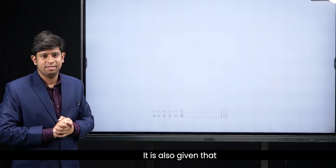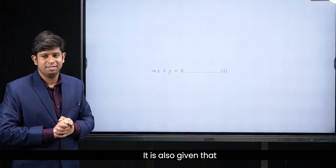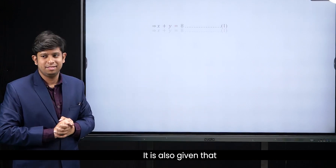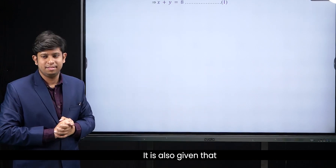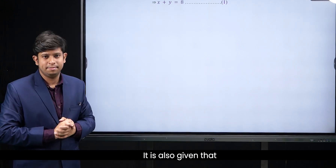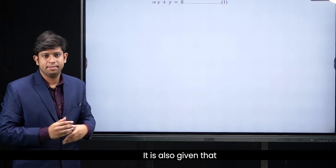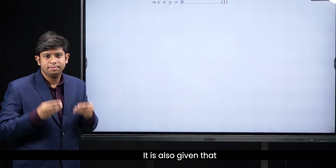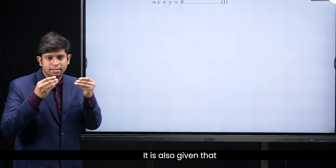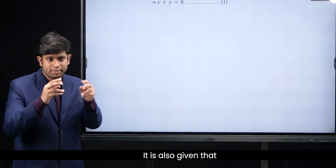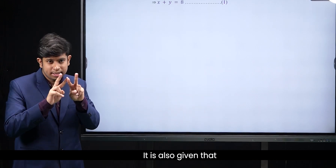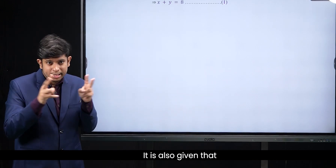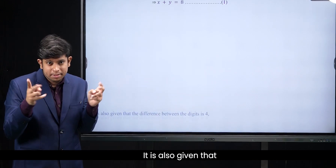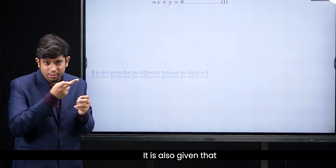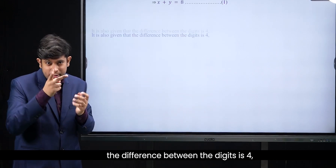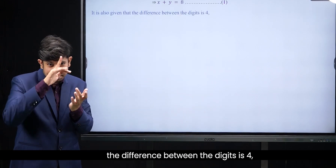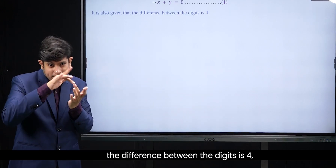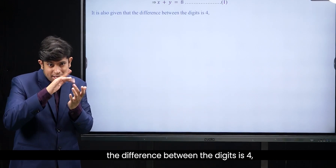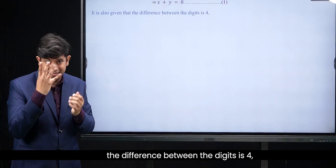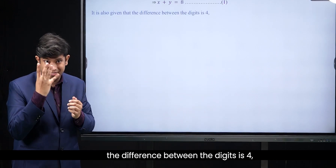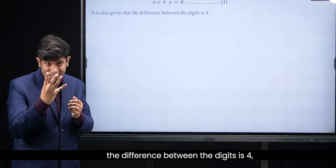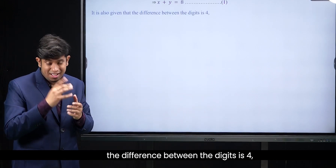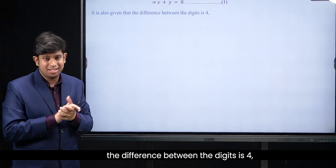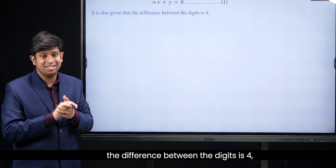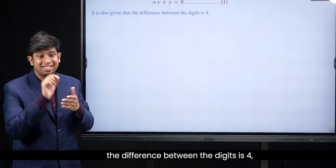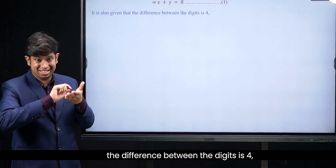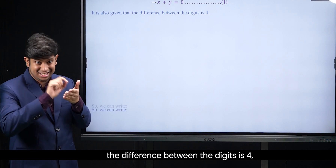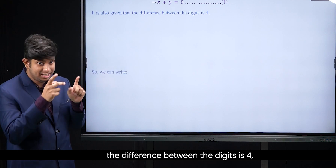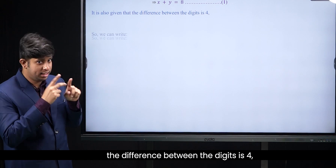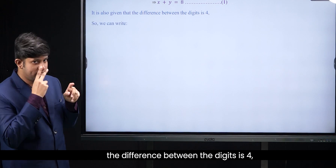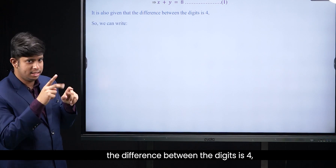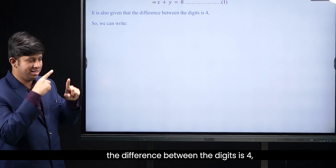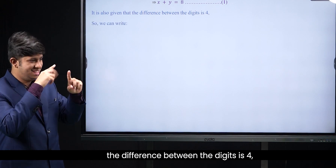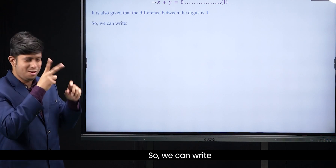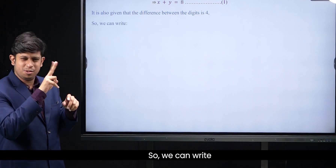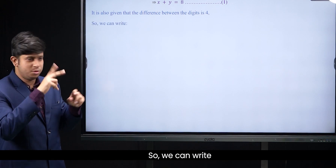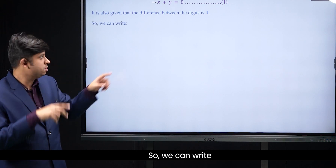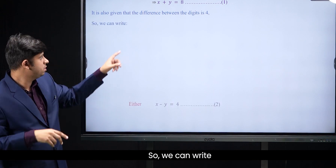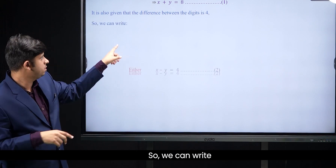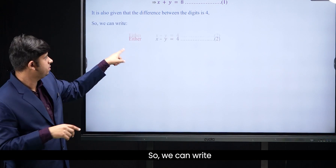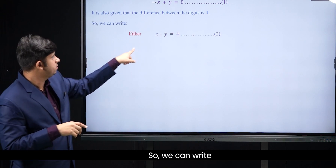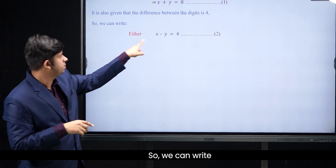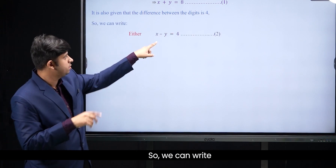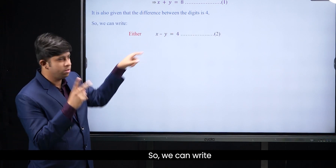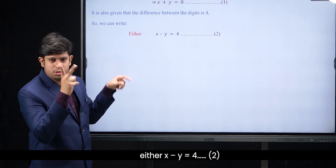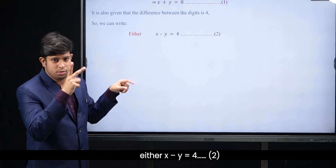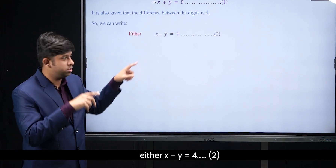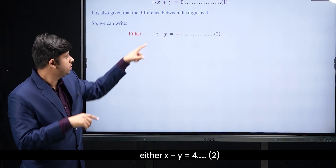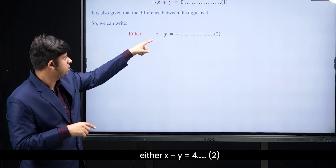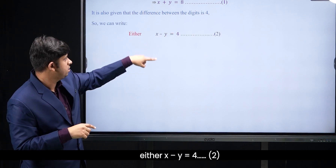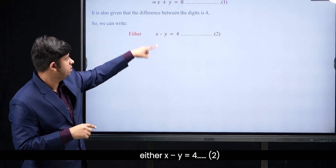It is also given that the difference between the digits is 4. So, we can write either x minus y is equal